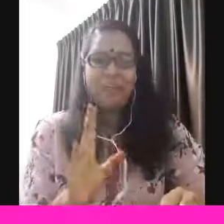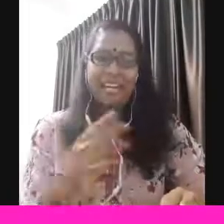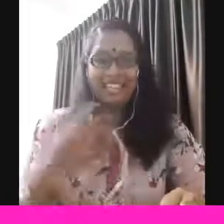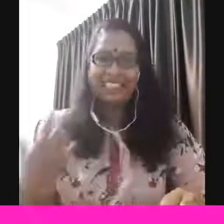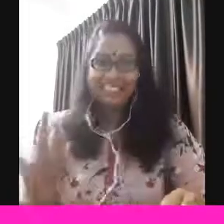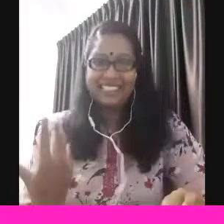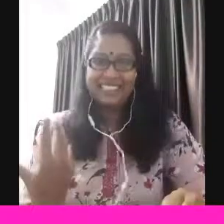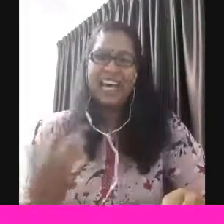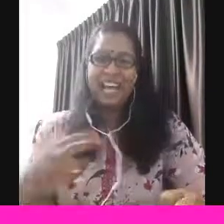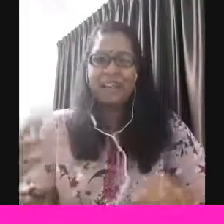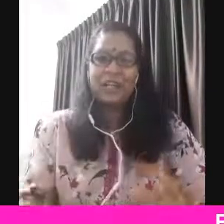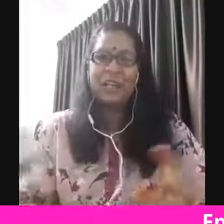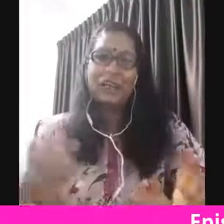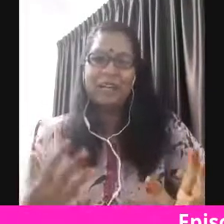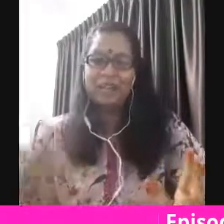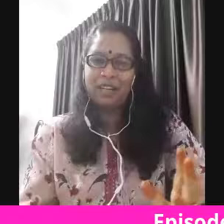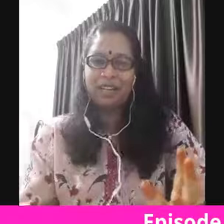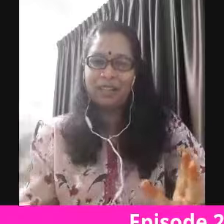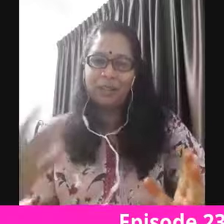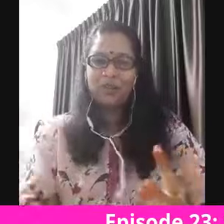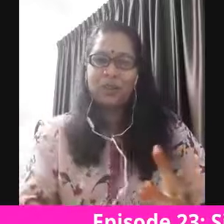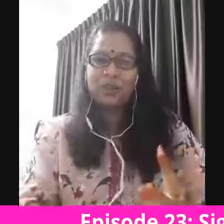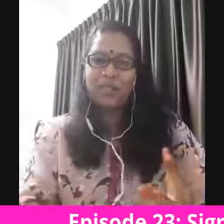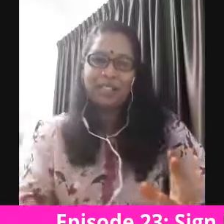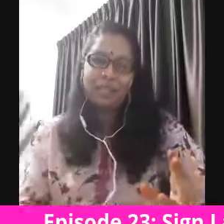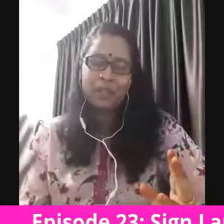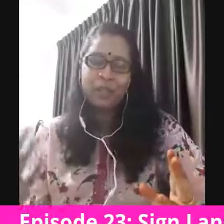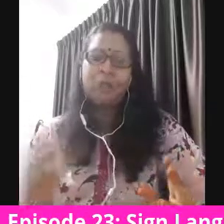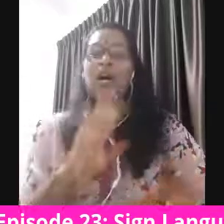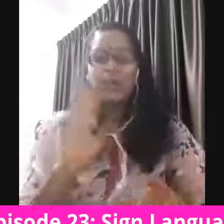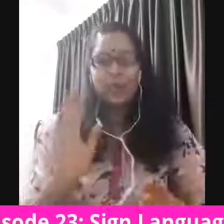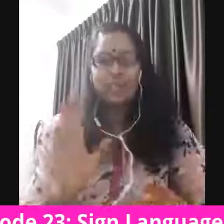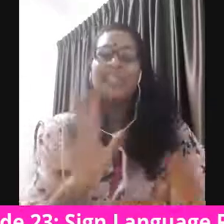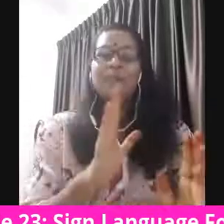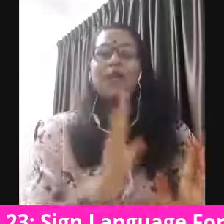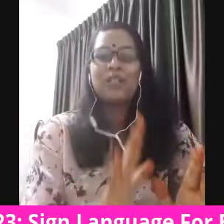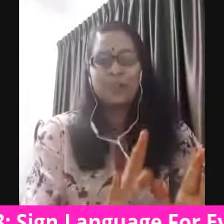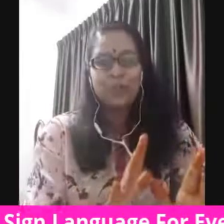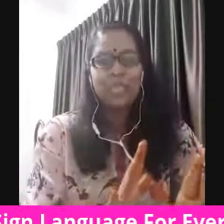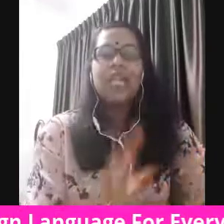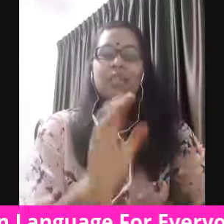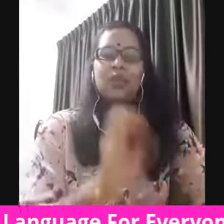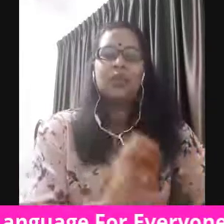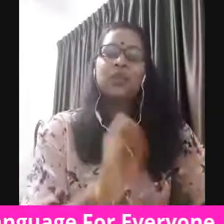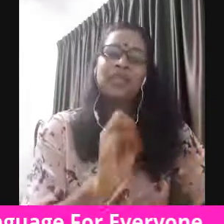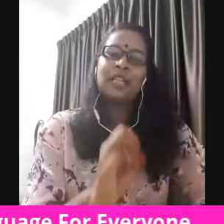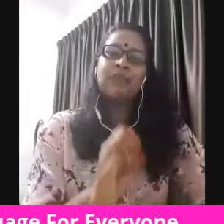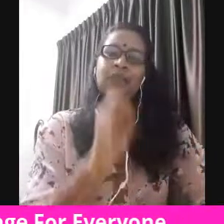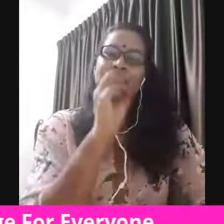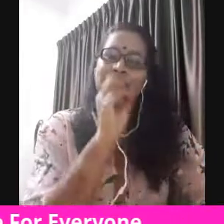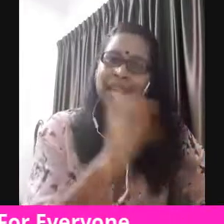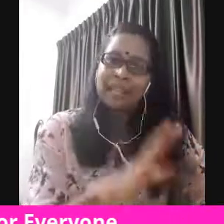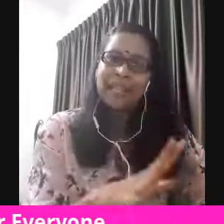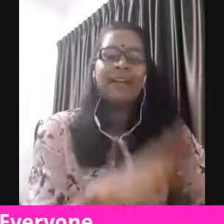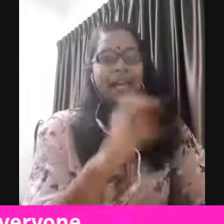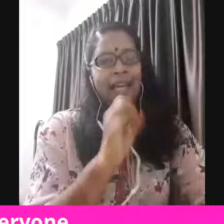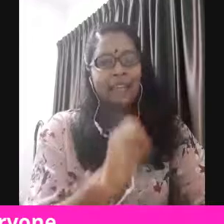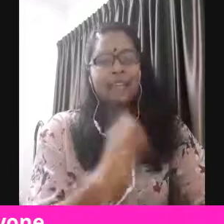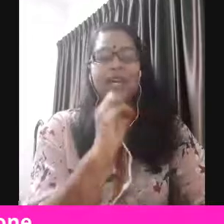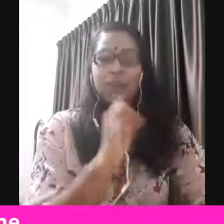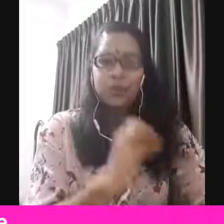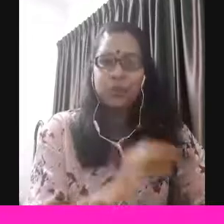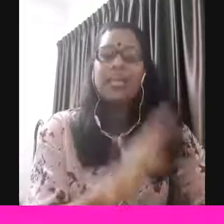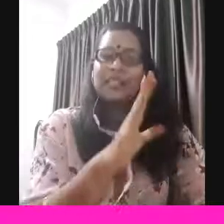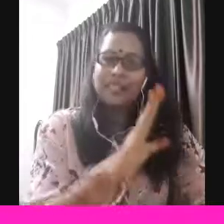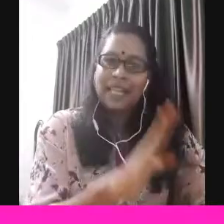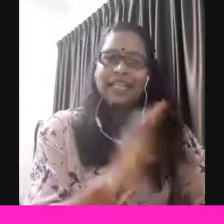back home like us every day going back, go to school and then back to home. Mm-hmm. No, that's a boarding school. So students have to stay there and